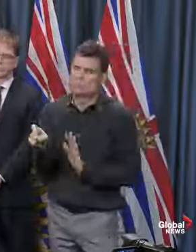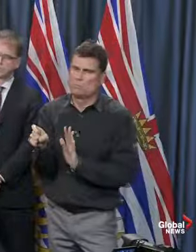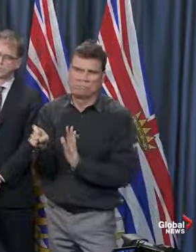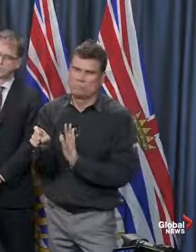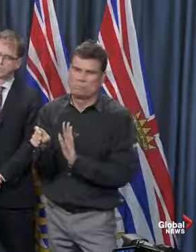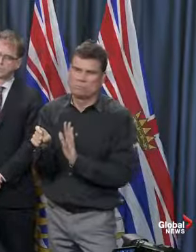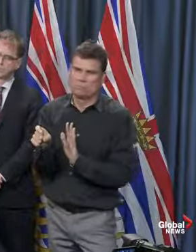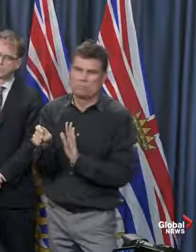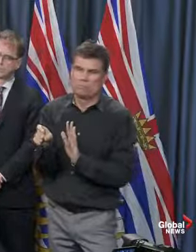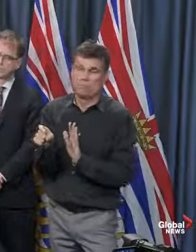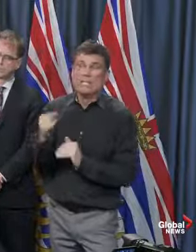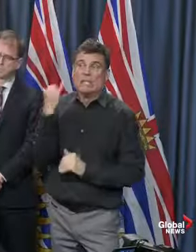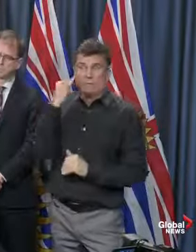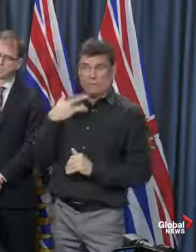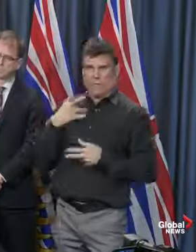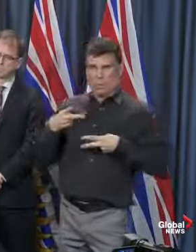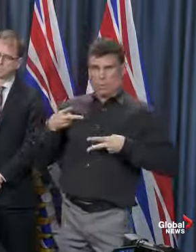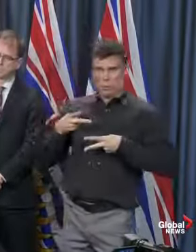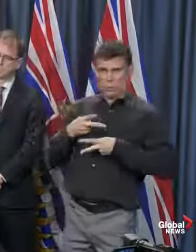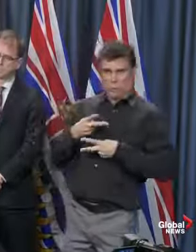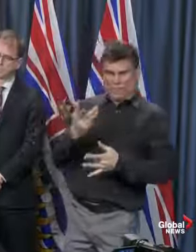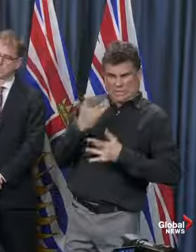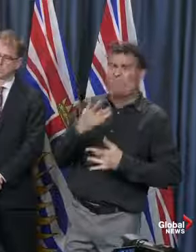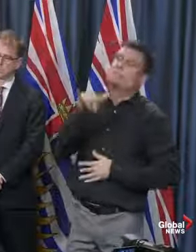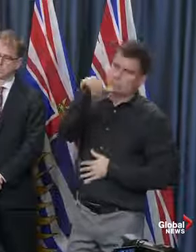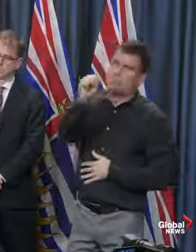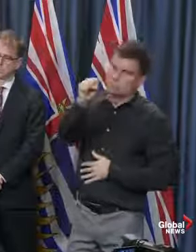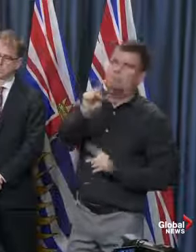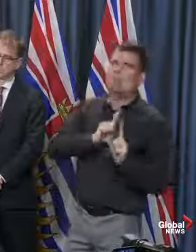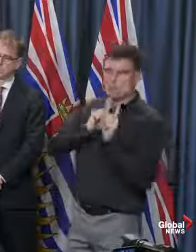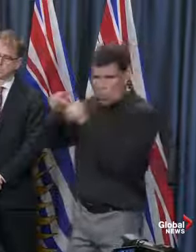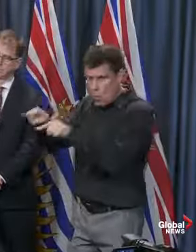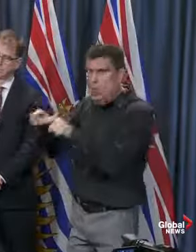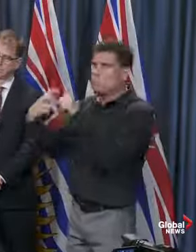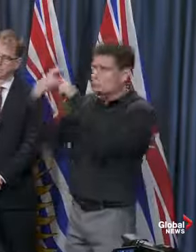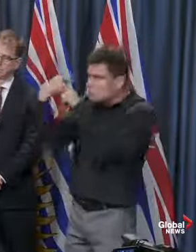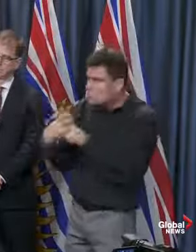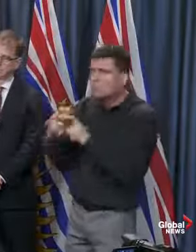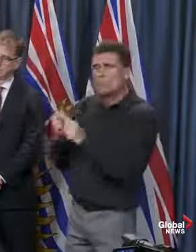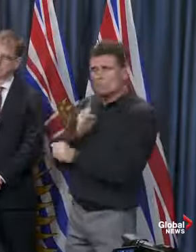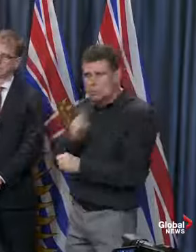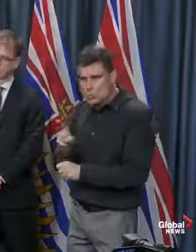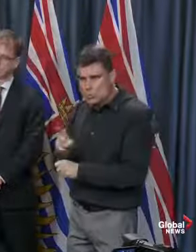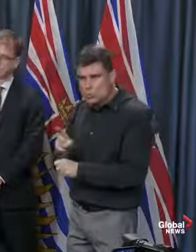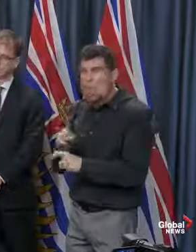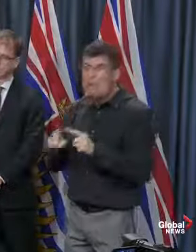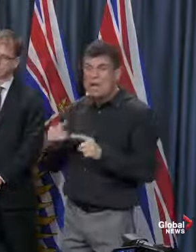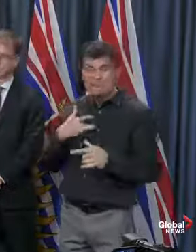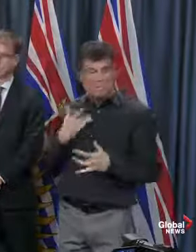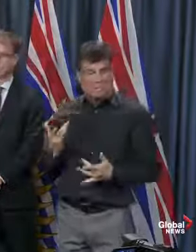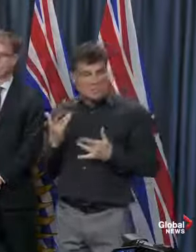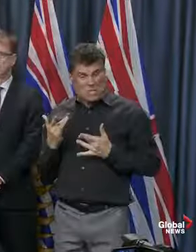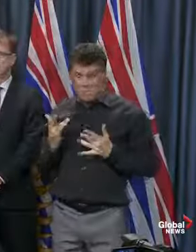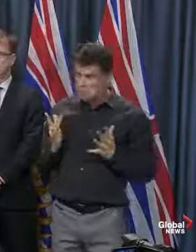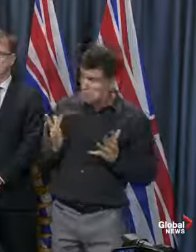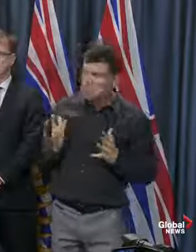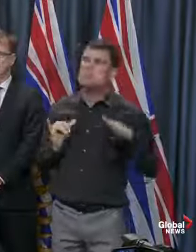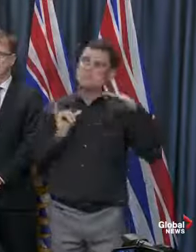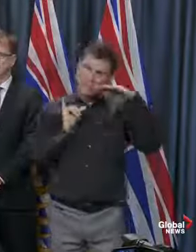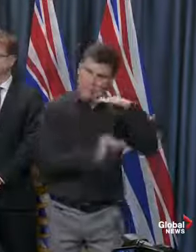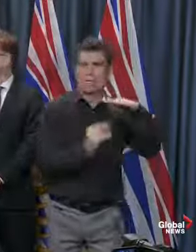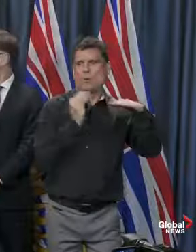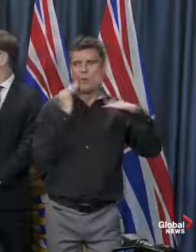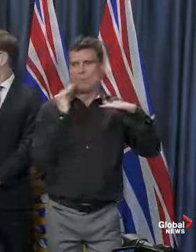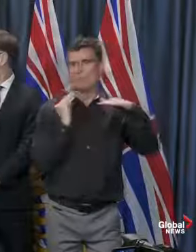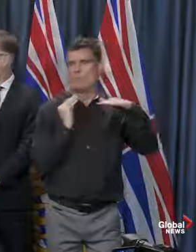needs the test is able to get it, and everybody who needs the assessment and the medical care is able to get it as well.